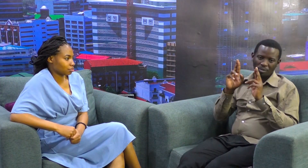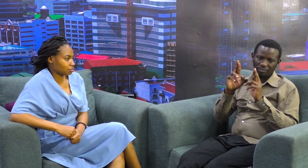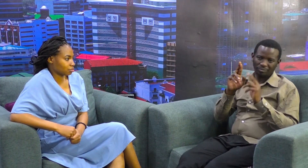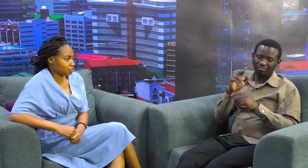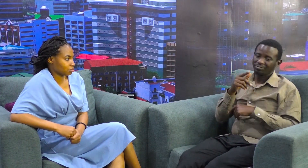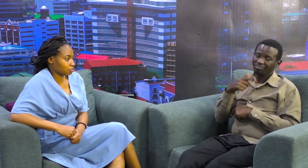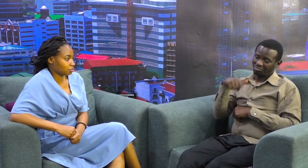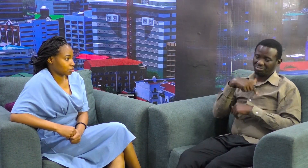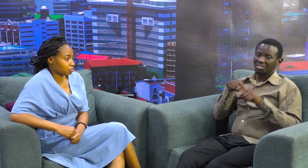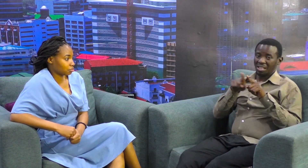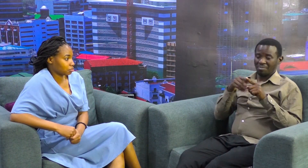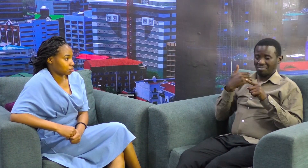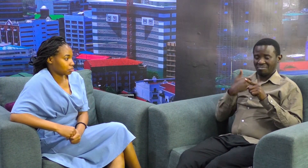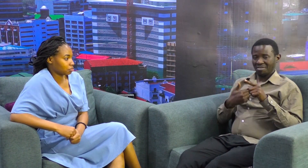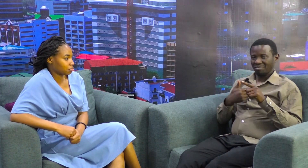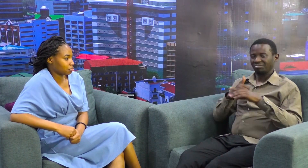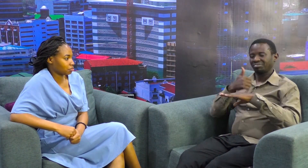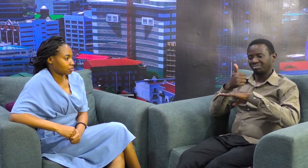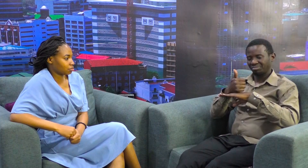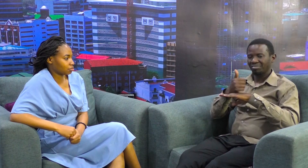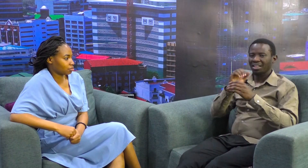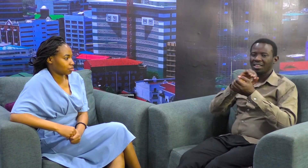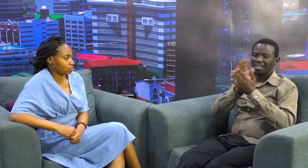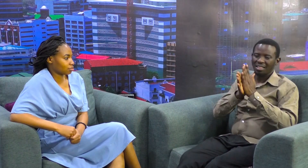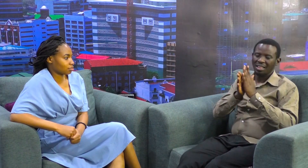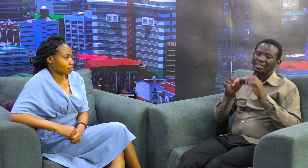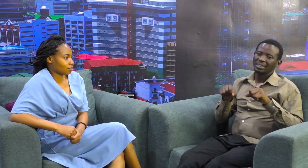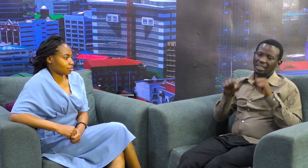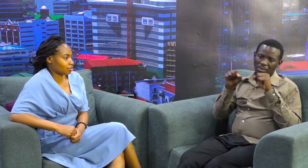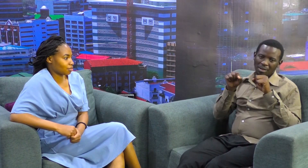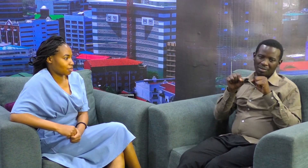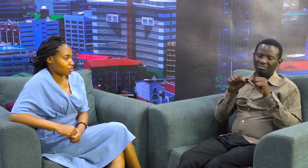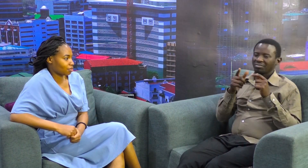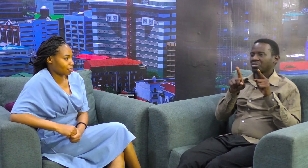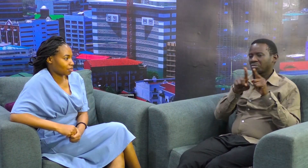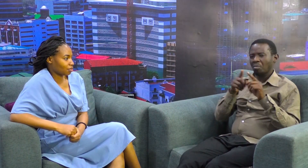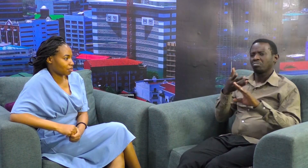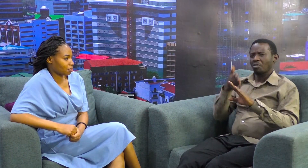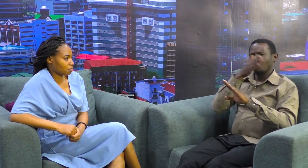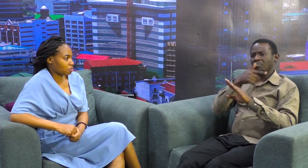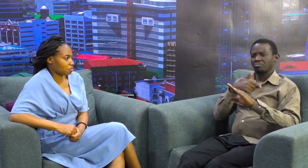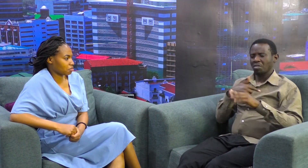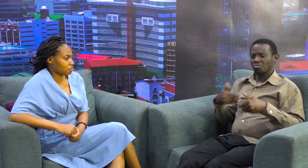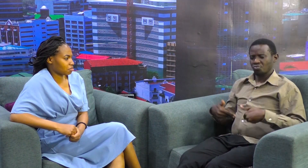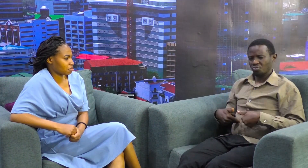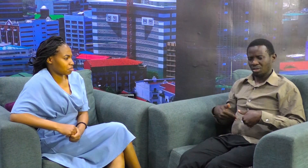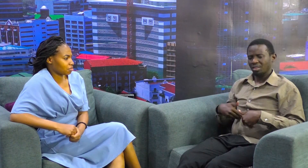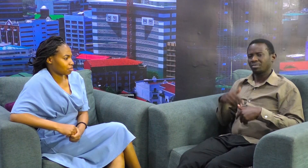I passed my exams, hopefully, and I established an organization called the CAC. I'm a chairperson